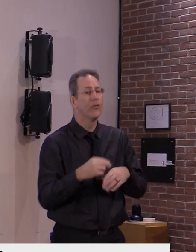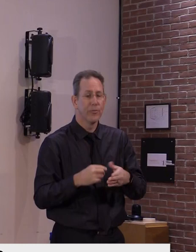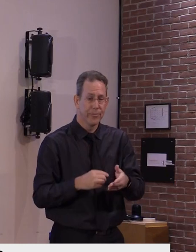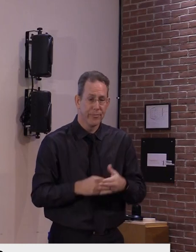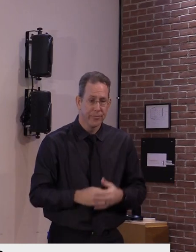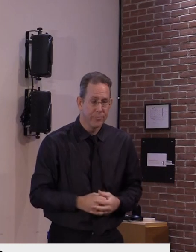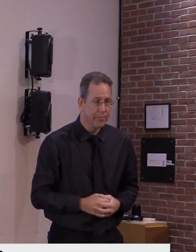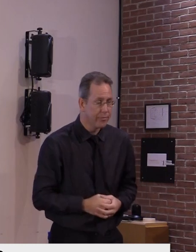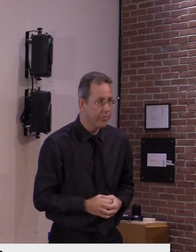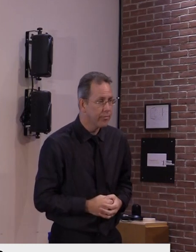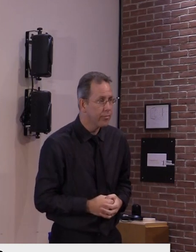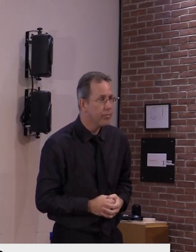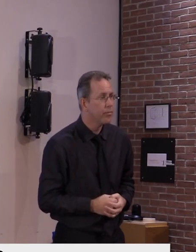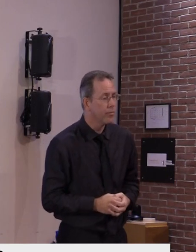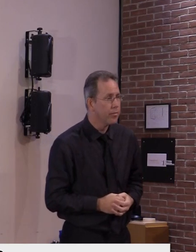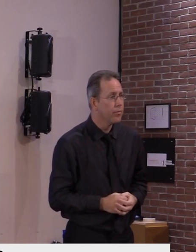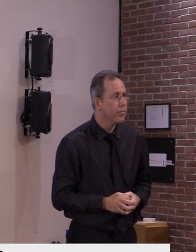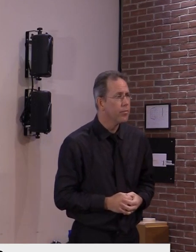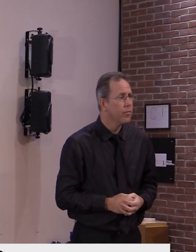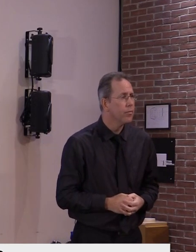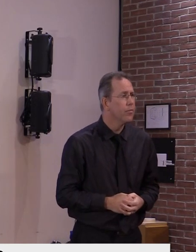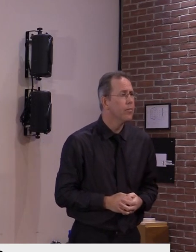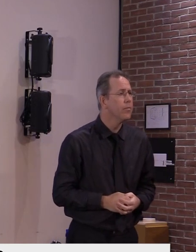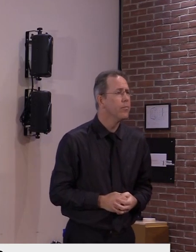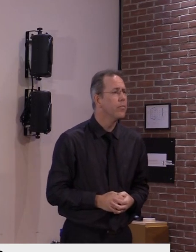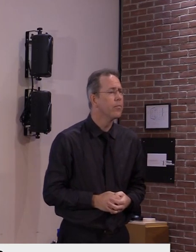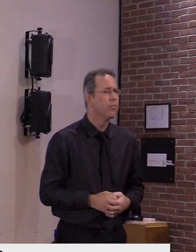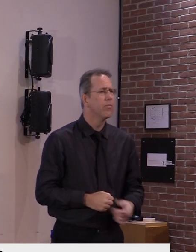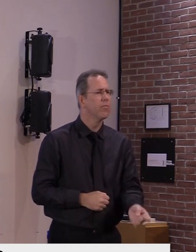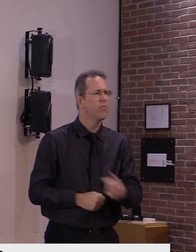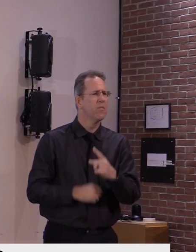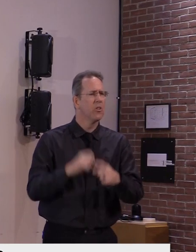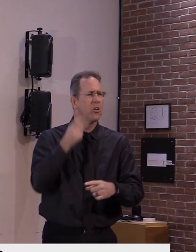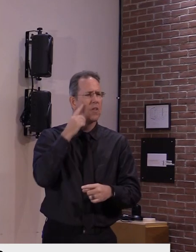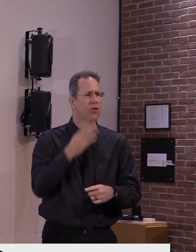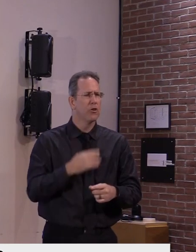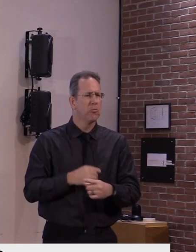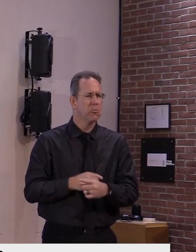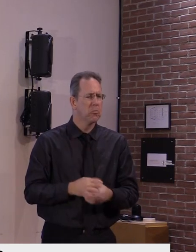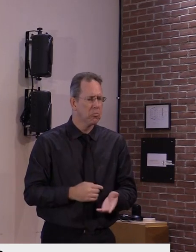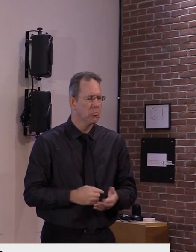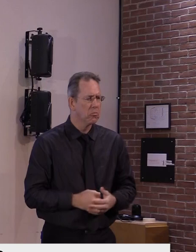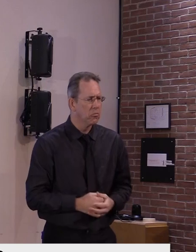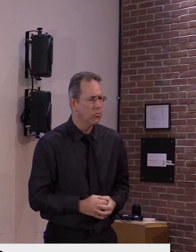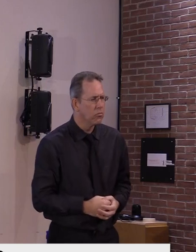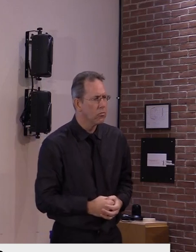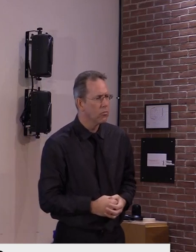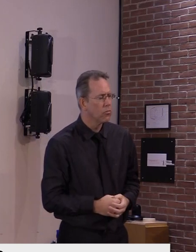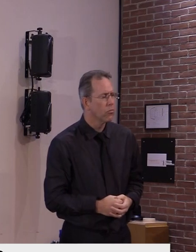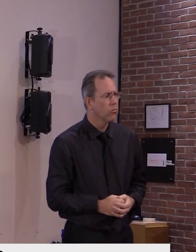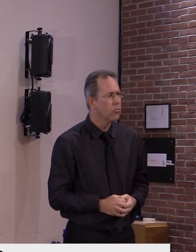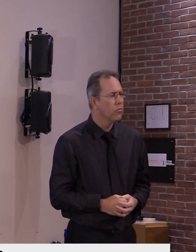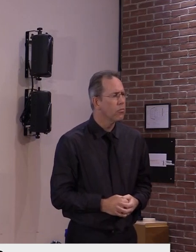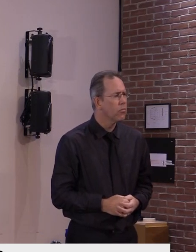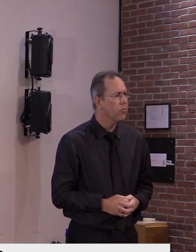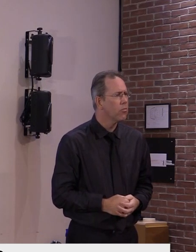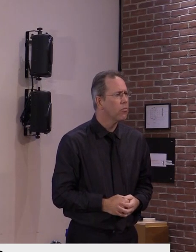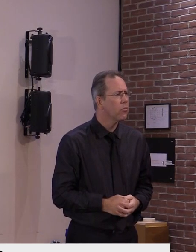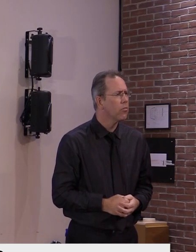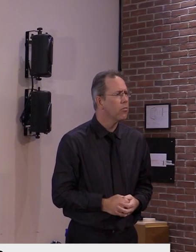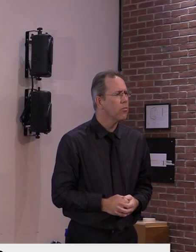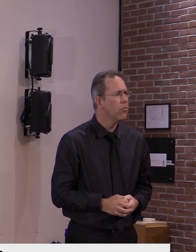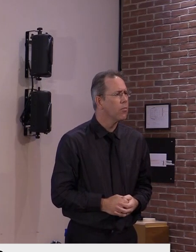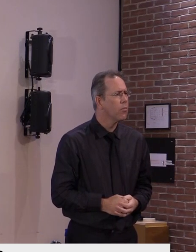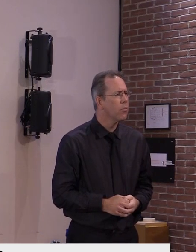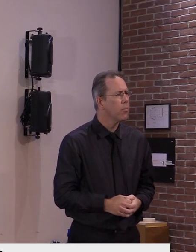Thanks, Rebecca. Governor, some people have said they were sort of flabbergasted to hear Governor Cuomo was being awarded